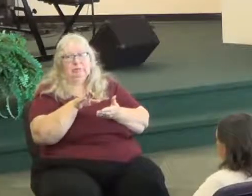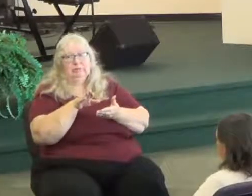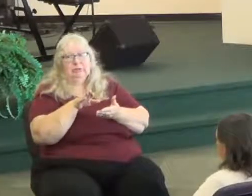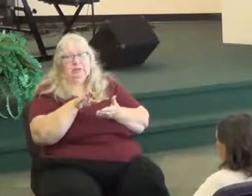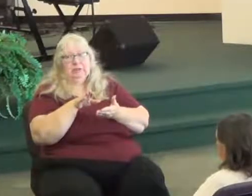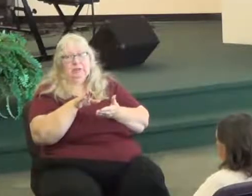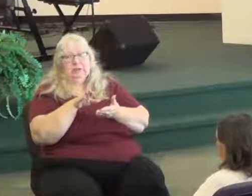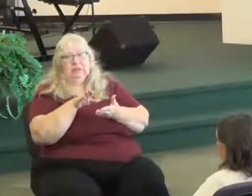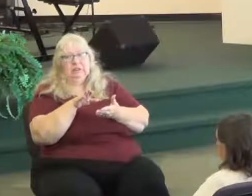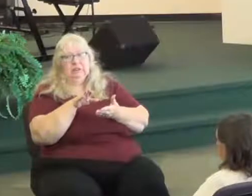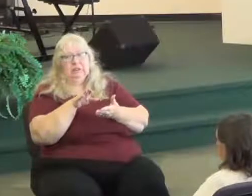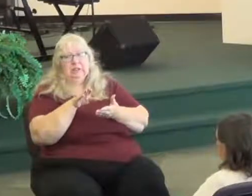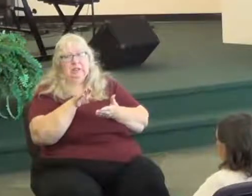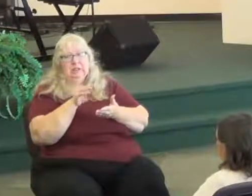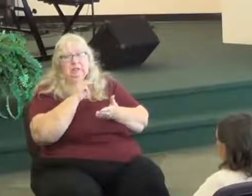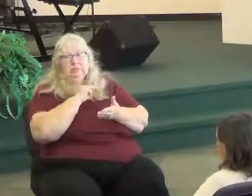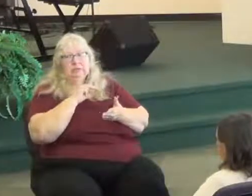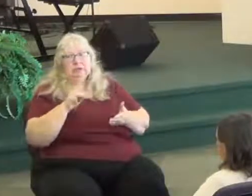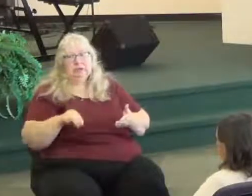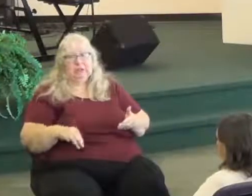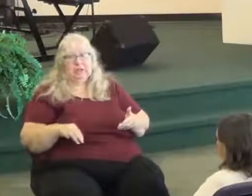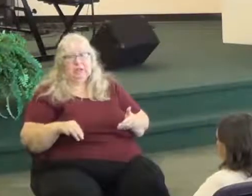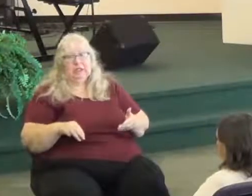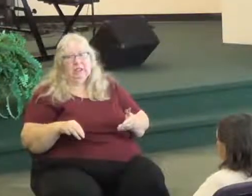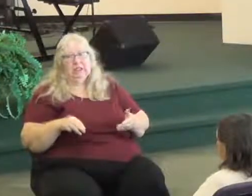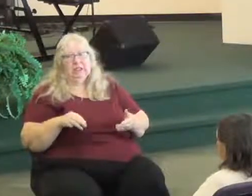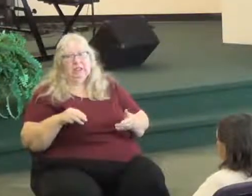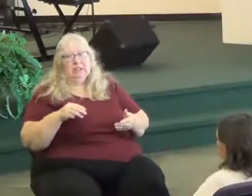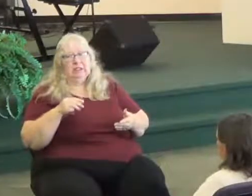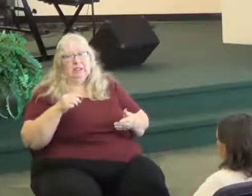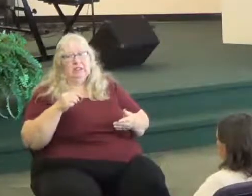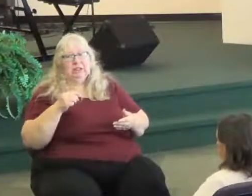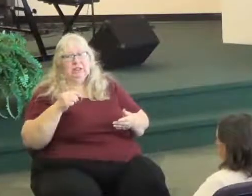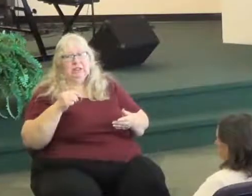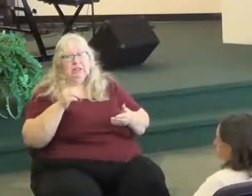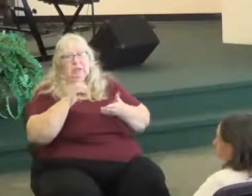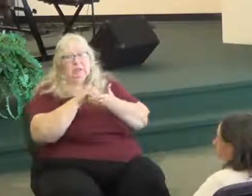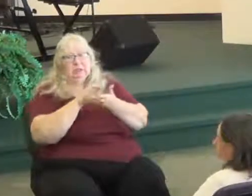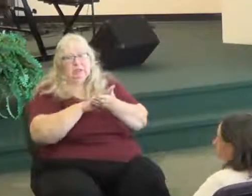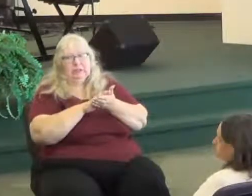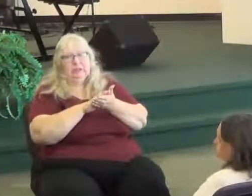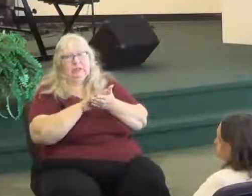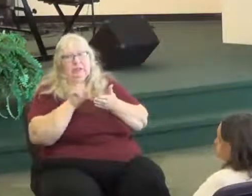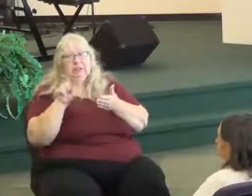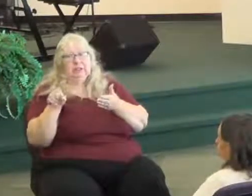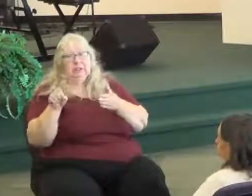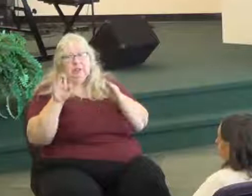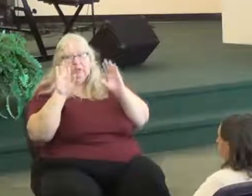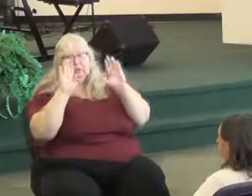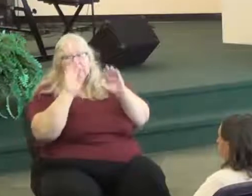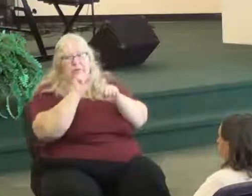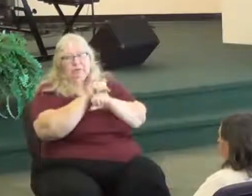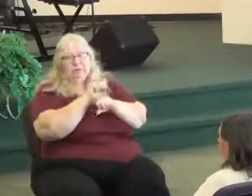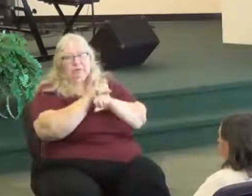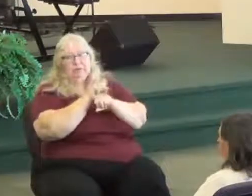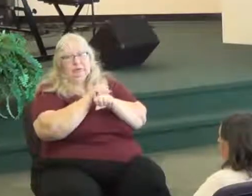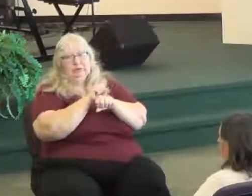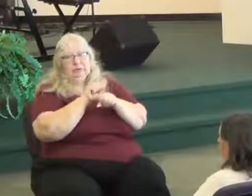historian, records him as a miracle worker. Nobody could deny that he could heal and do miracles. It was just by whose power and authority he was doing